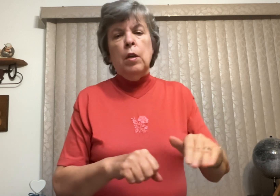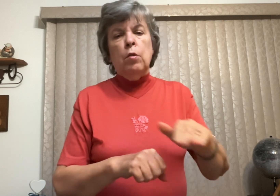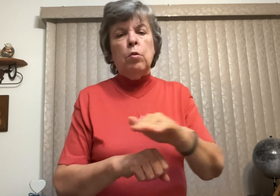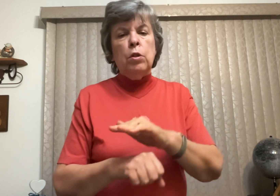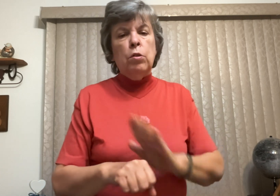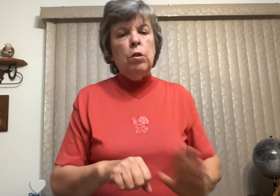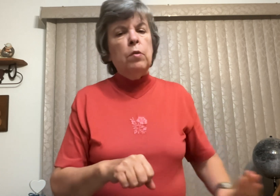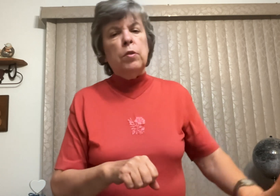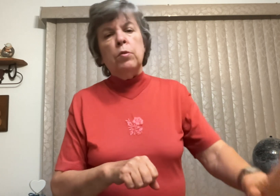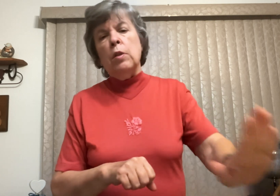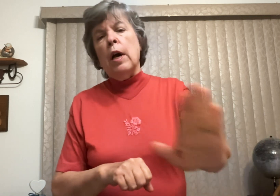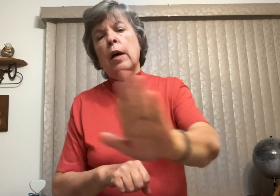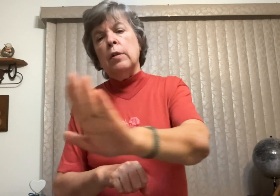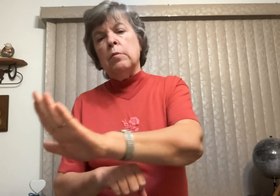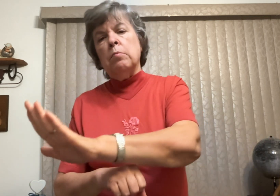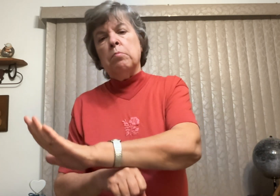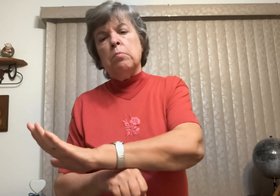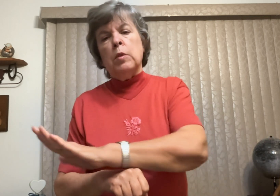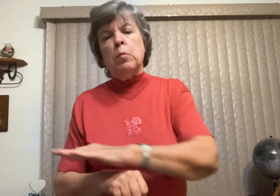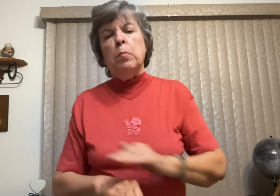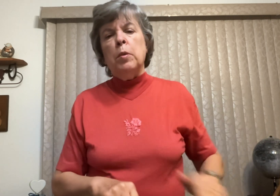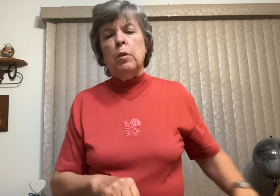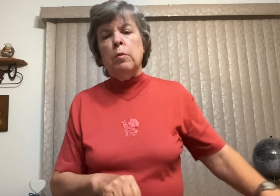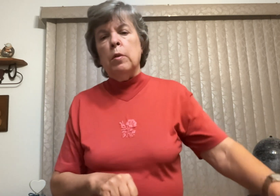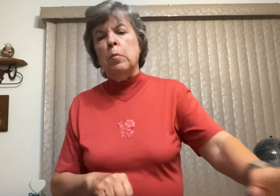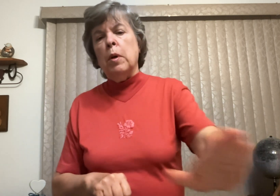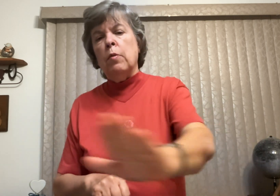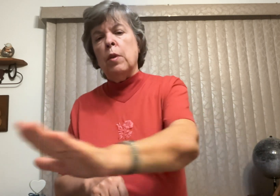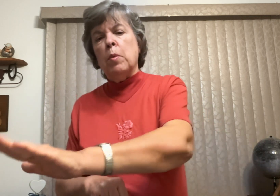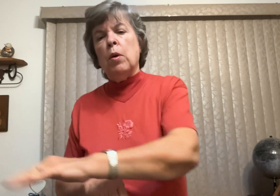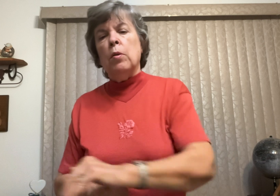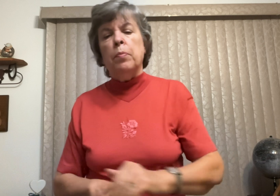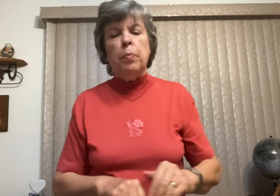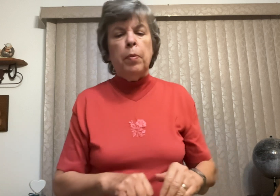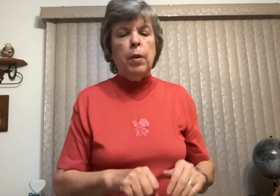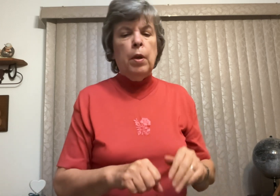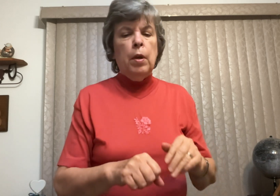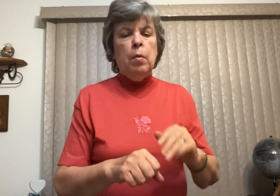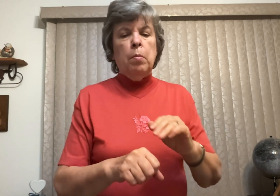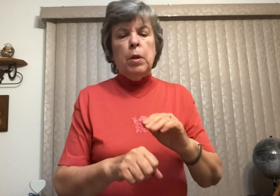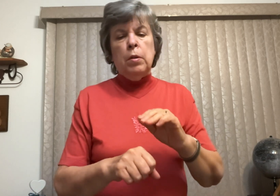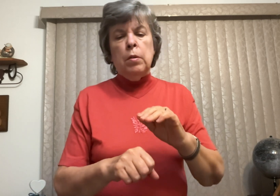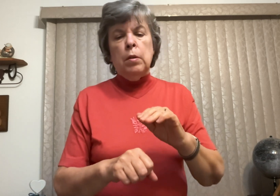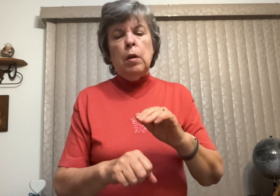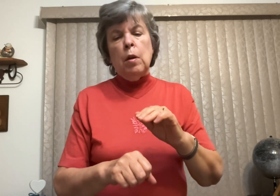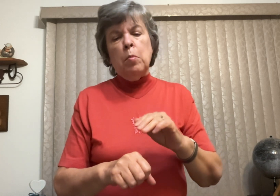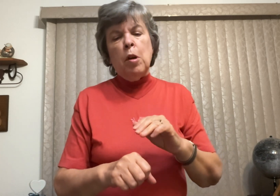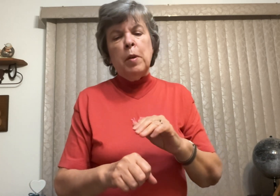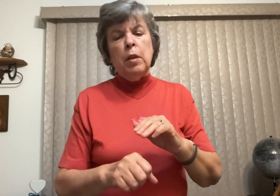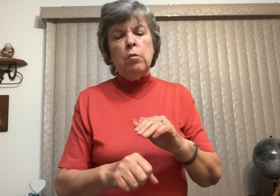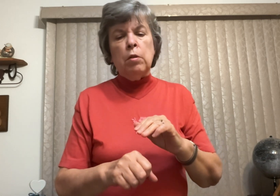Or you could even do that, above them all. But I'll probably literally